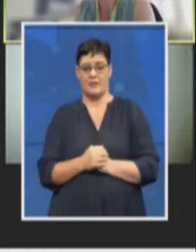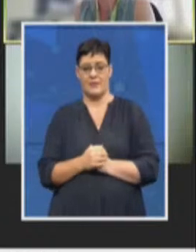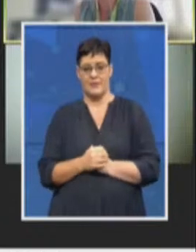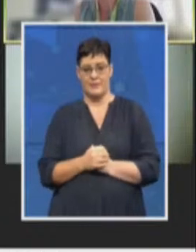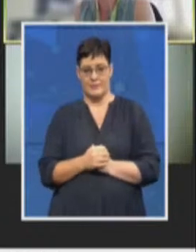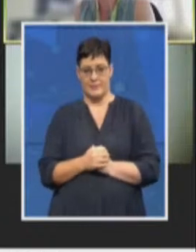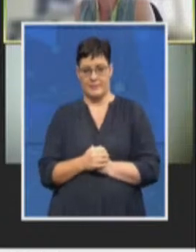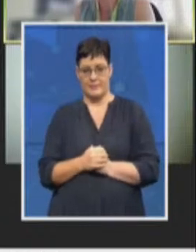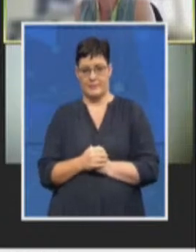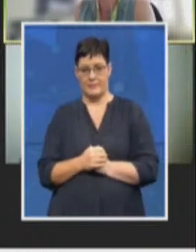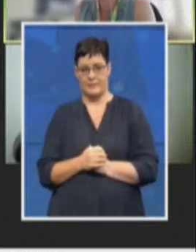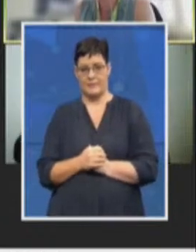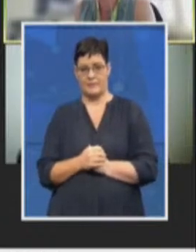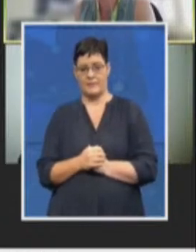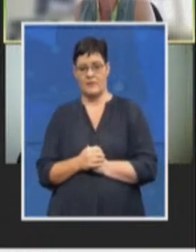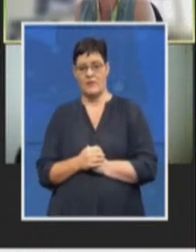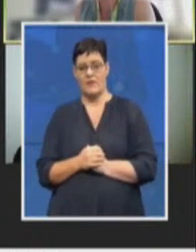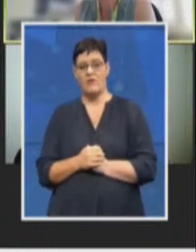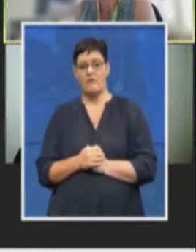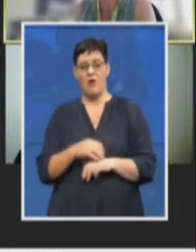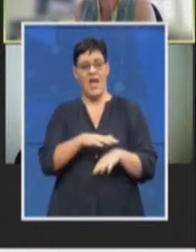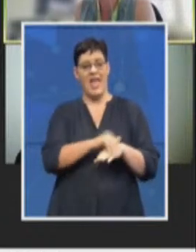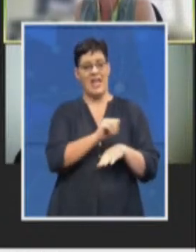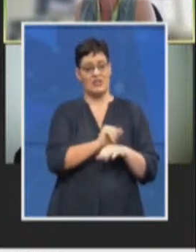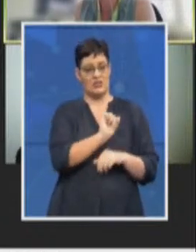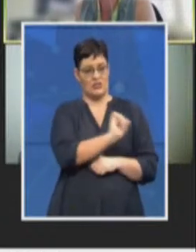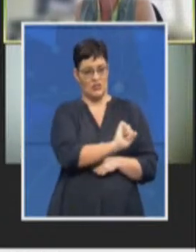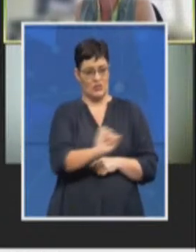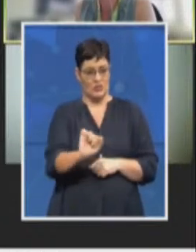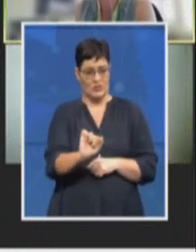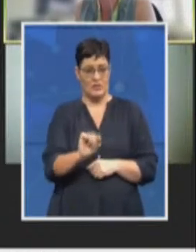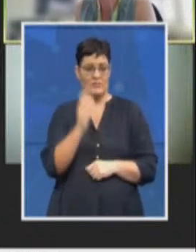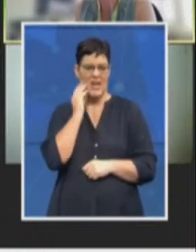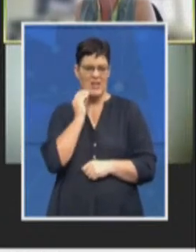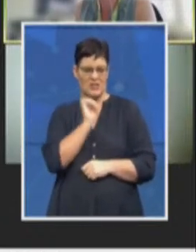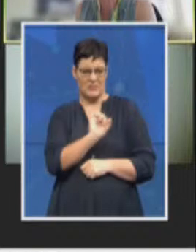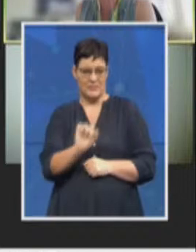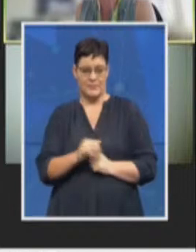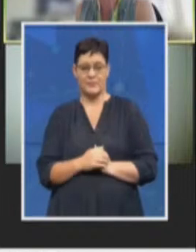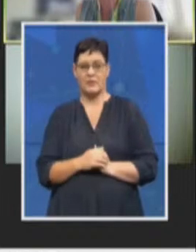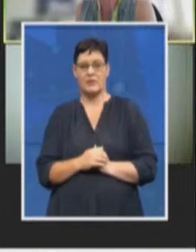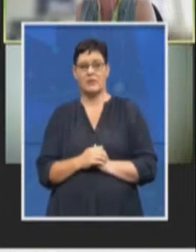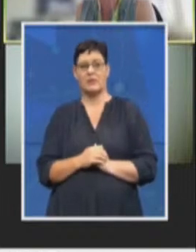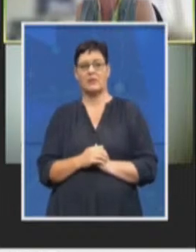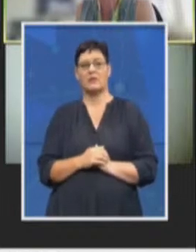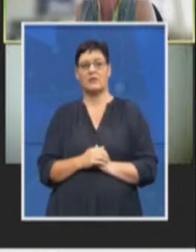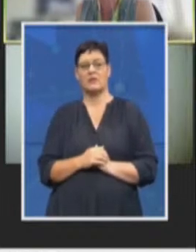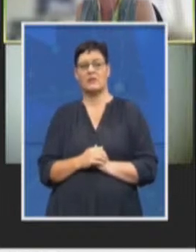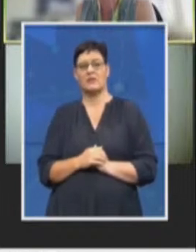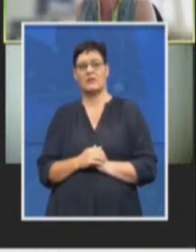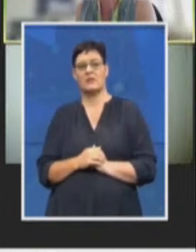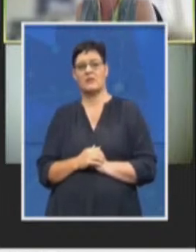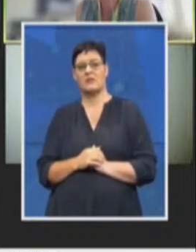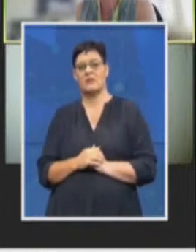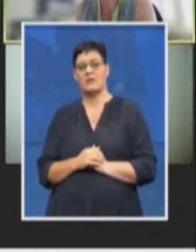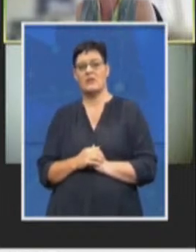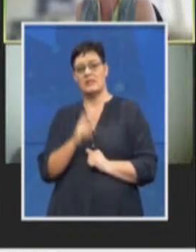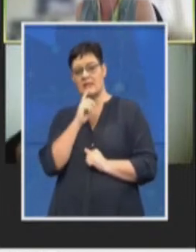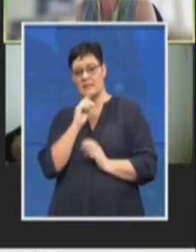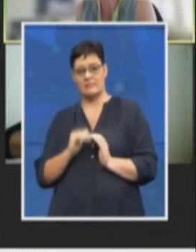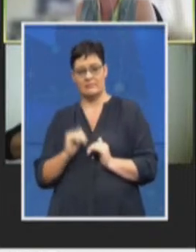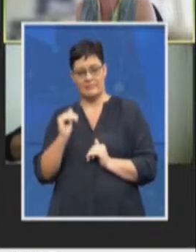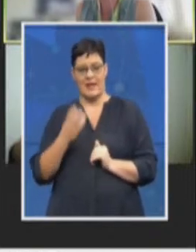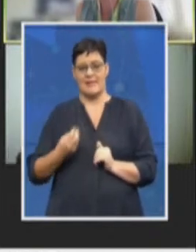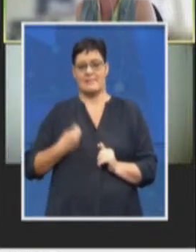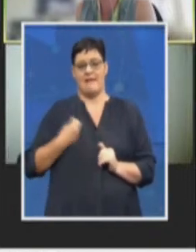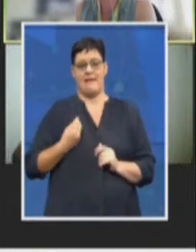so towards the end of the third wave, we saw quite significant increases in our younger age groups. At this stage, a bit